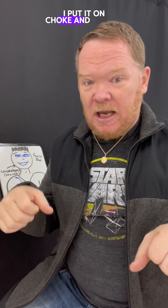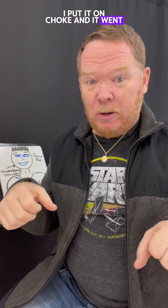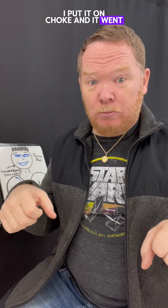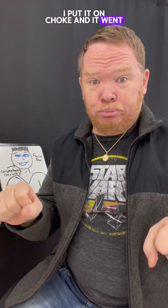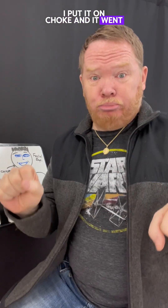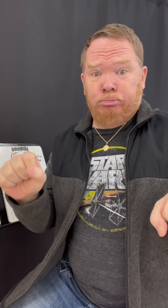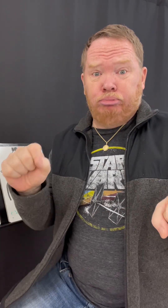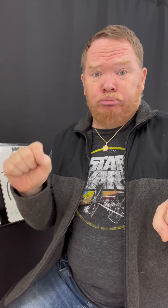went,